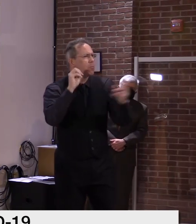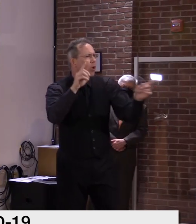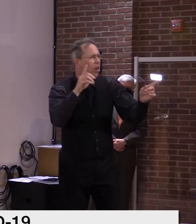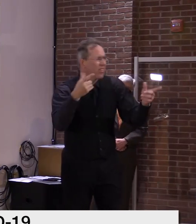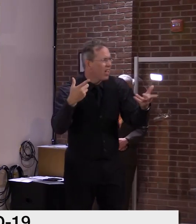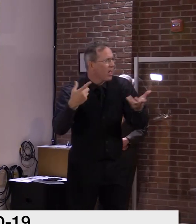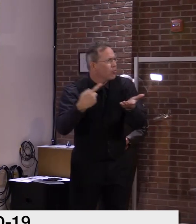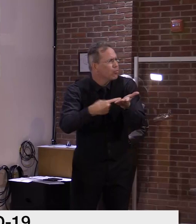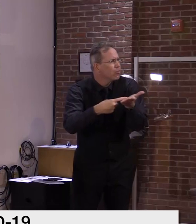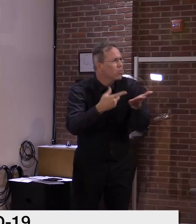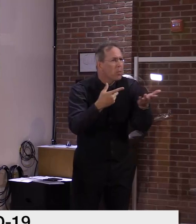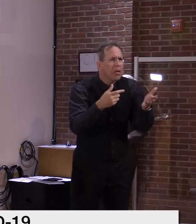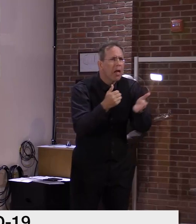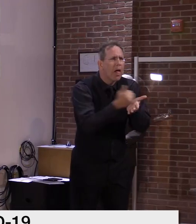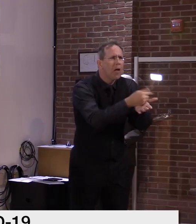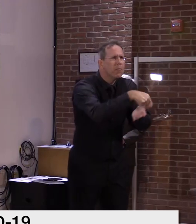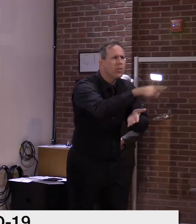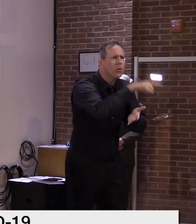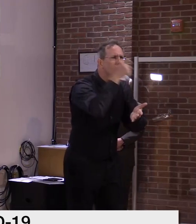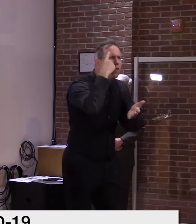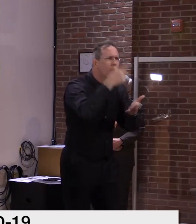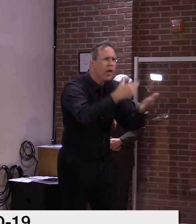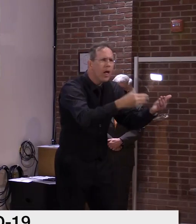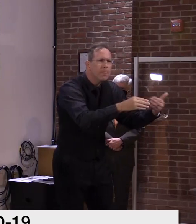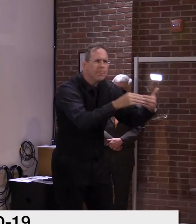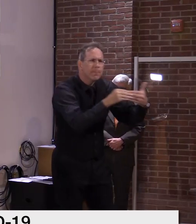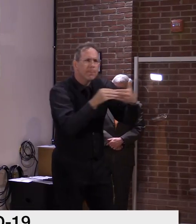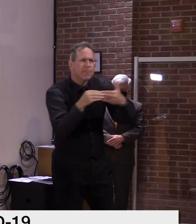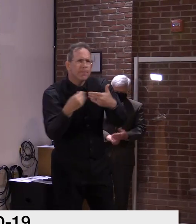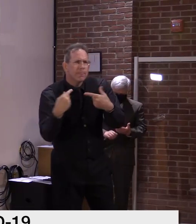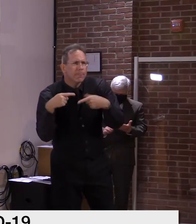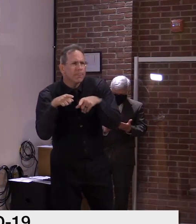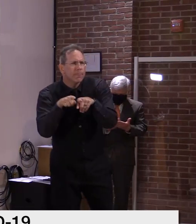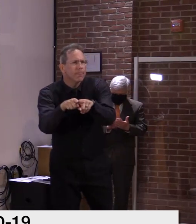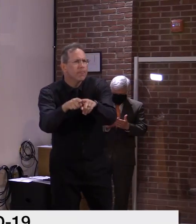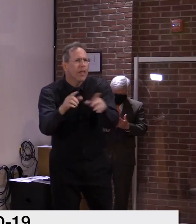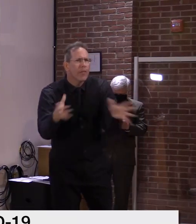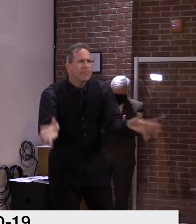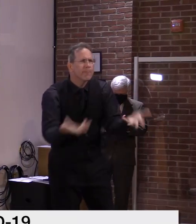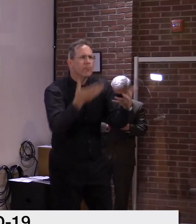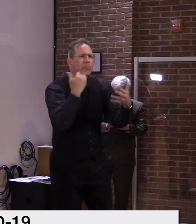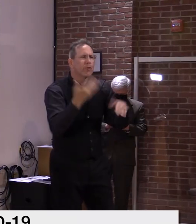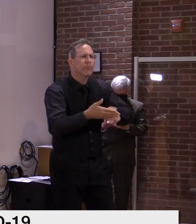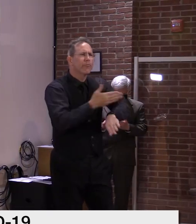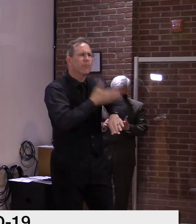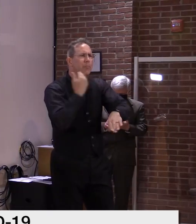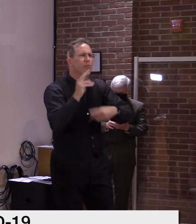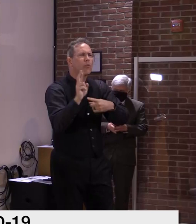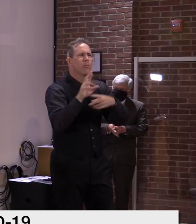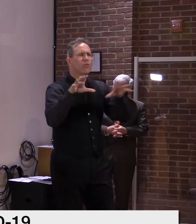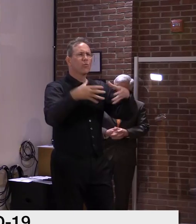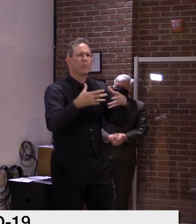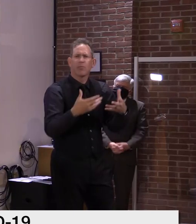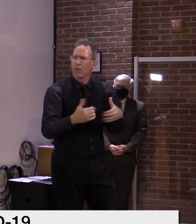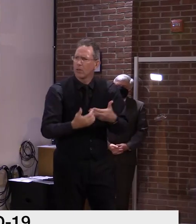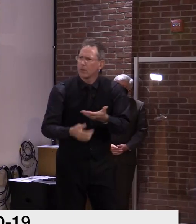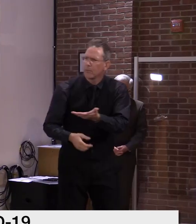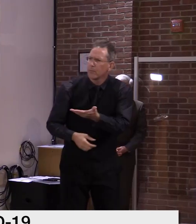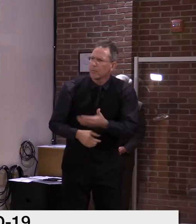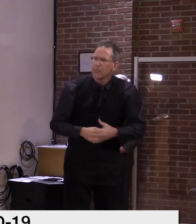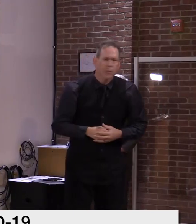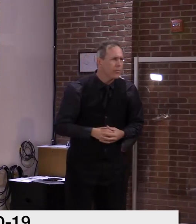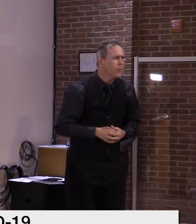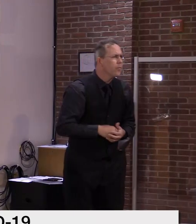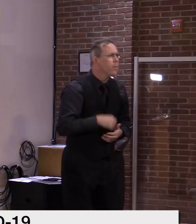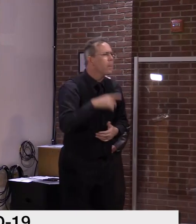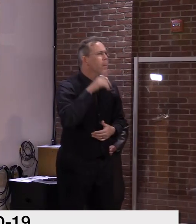mentioned at least two, and there are others who share the same viewpoint that I do.